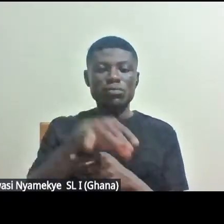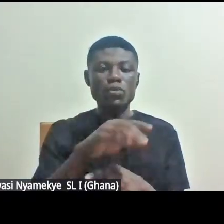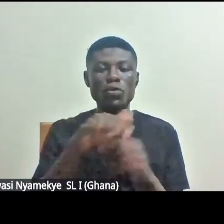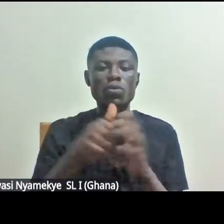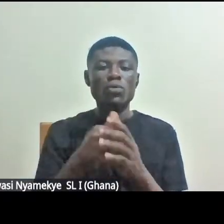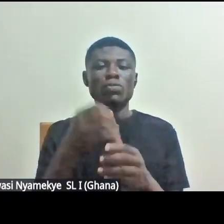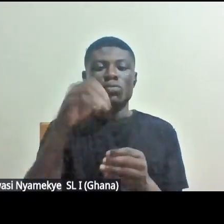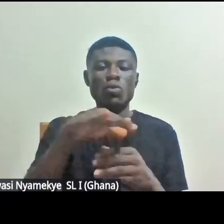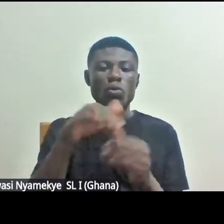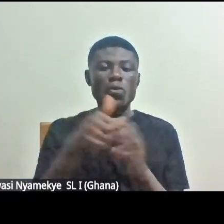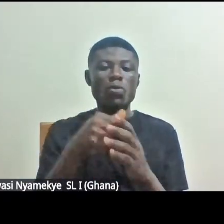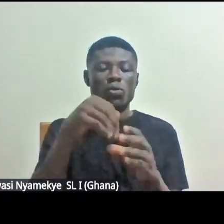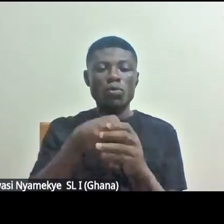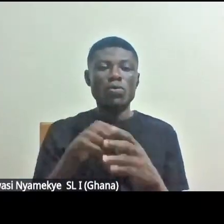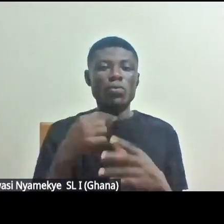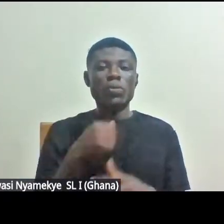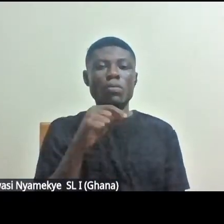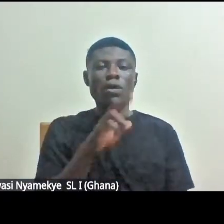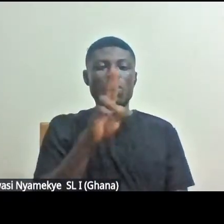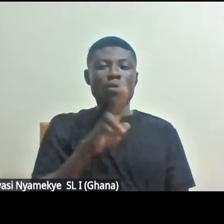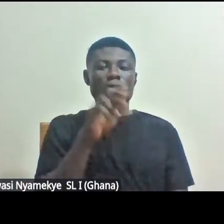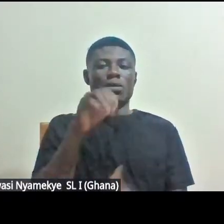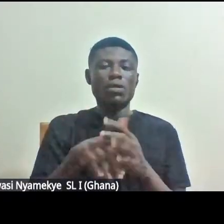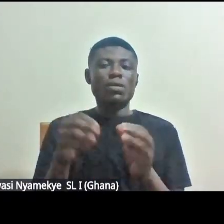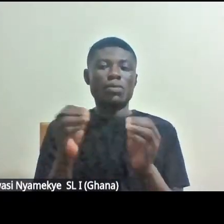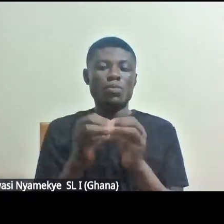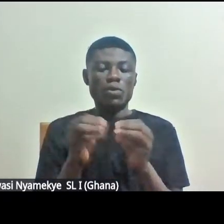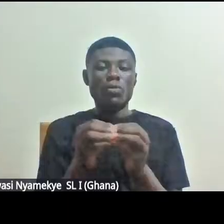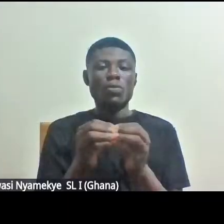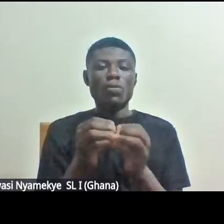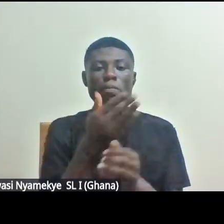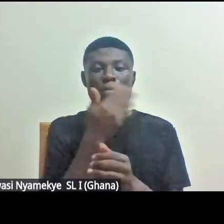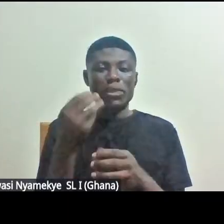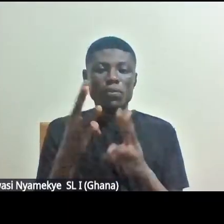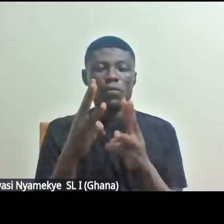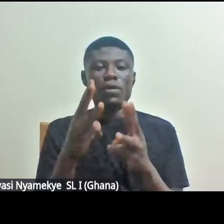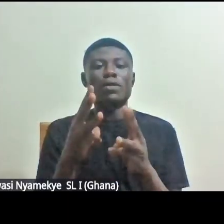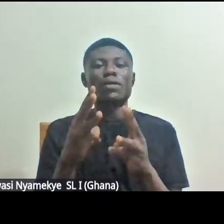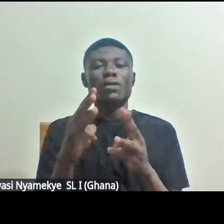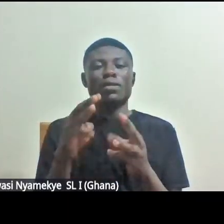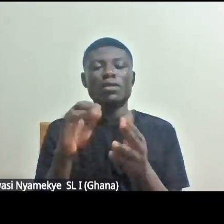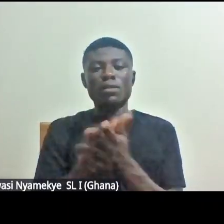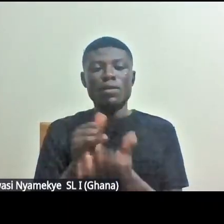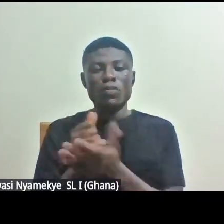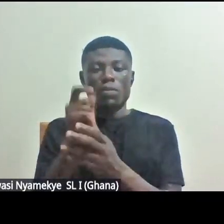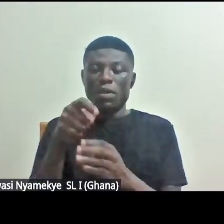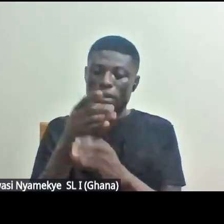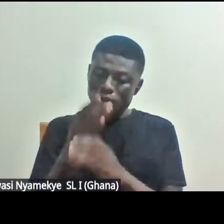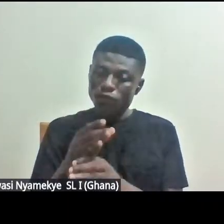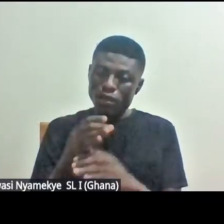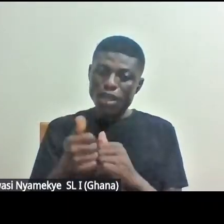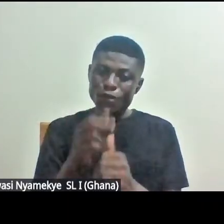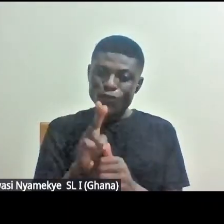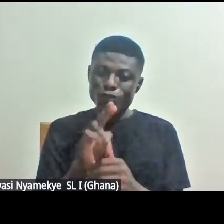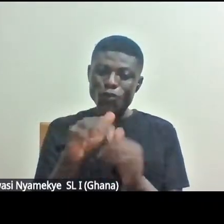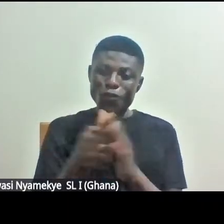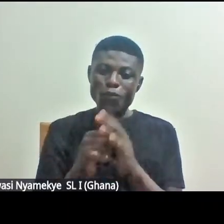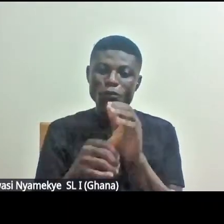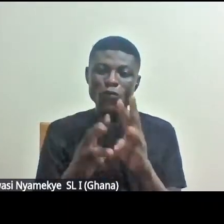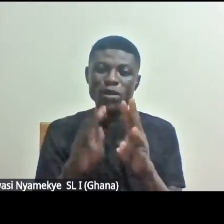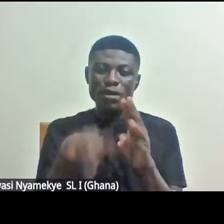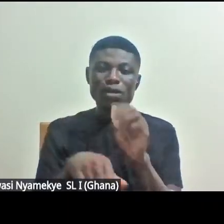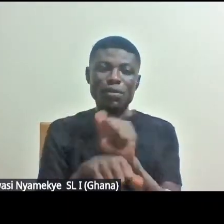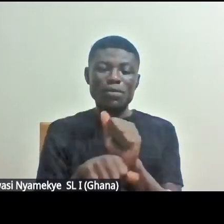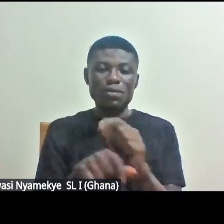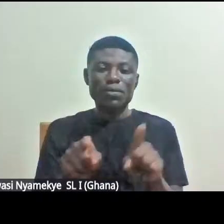in it. Yet let's use it in a more like cautious and more ethical way, but it